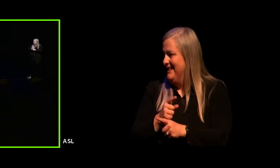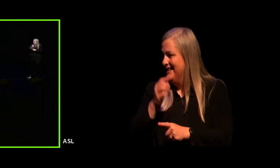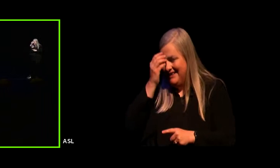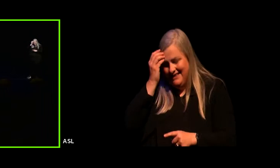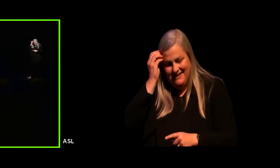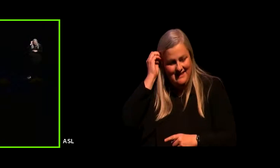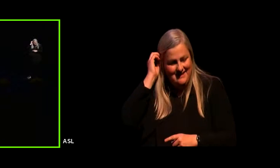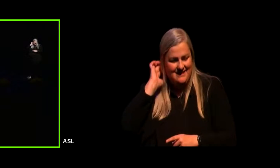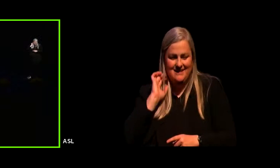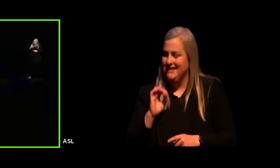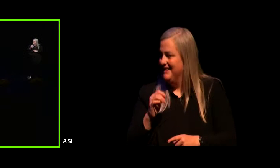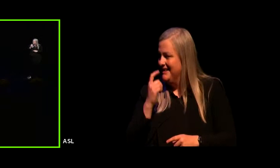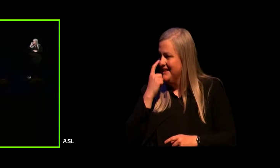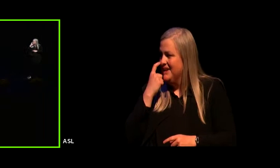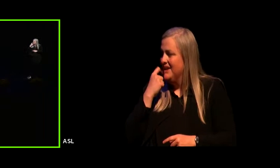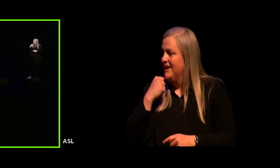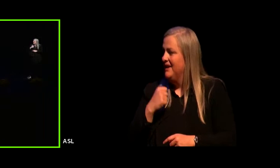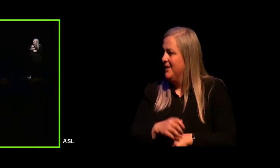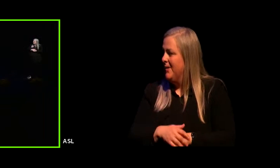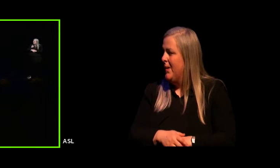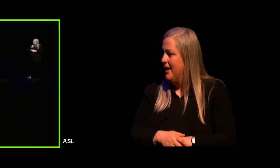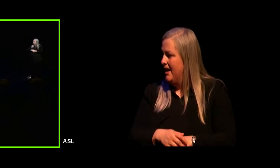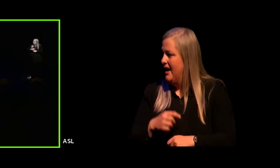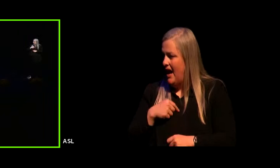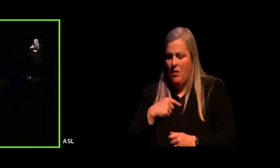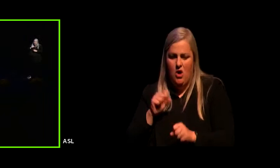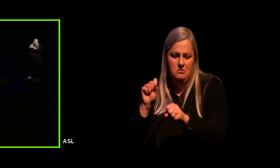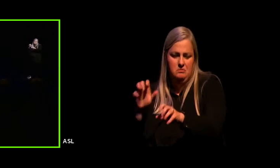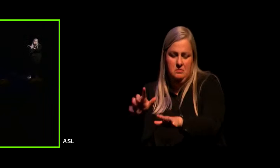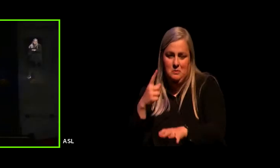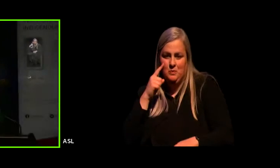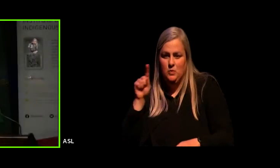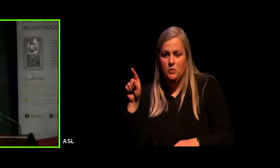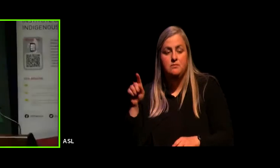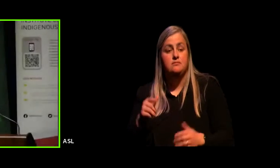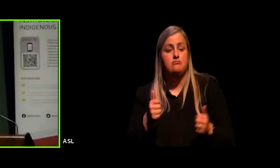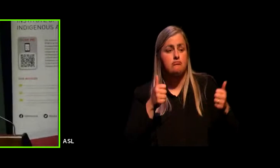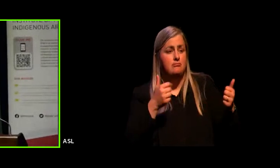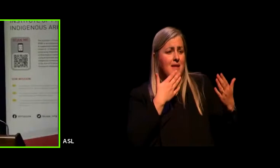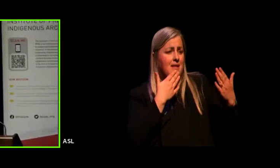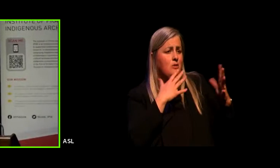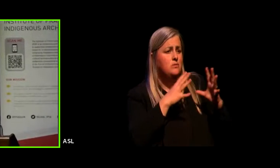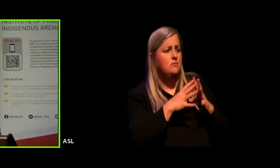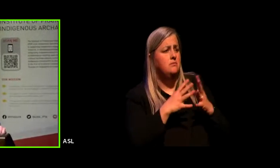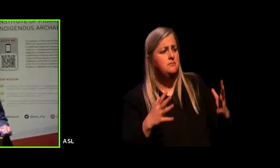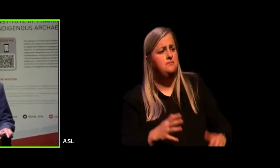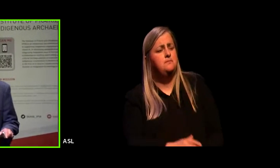hand. Here, I'll just leave it at your seat. Thank you. Thank you so much.